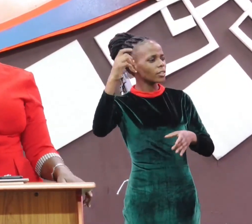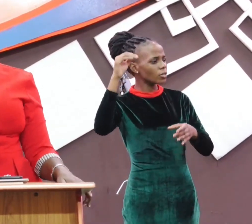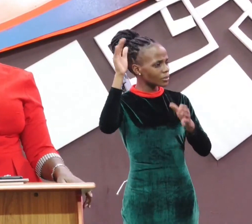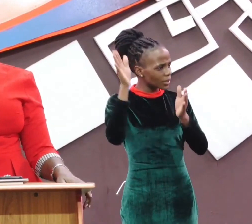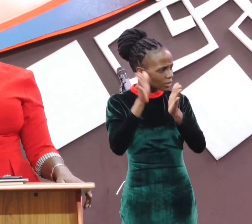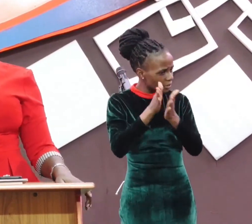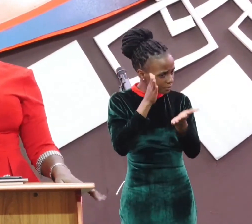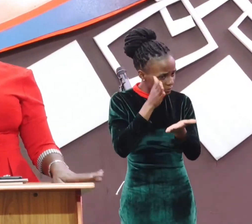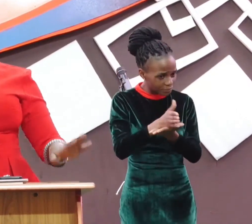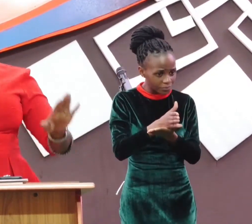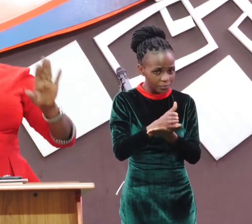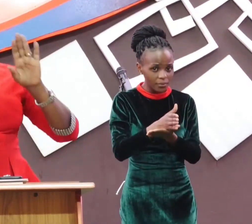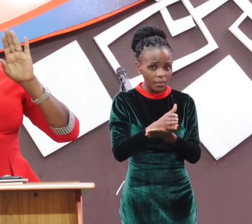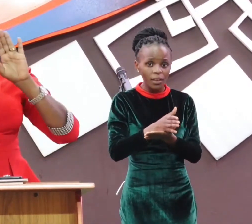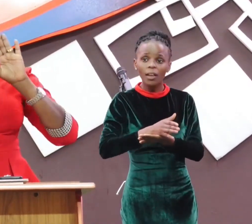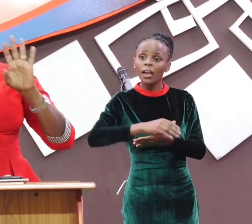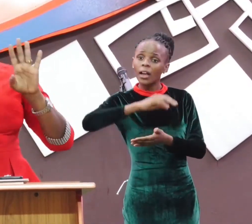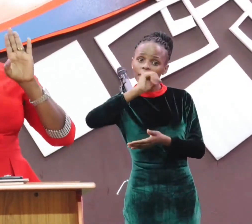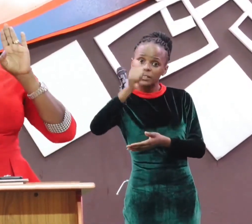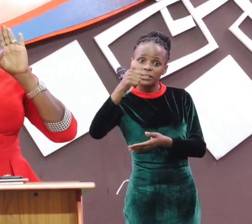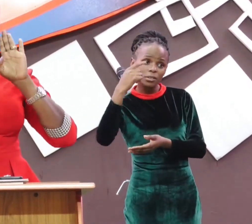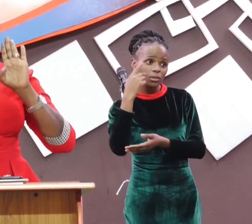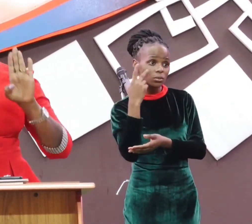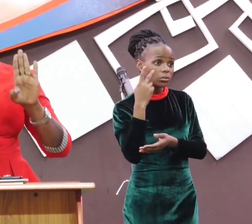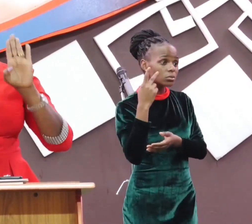you believe in dreams as